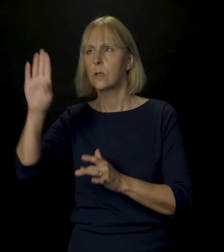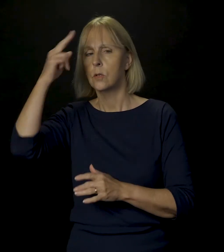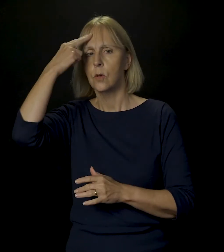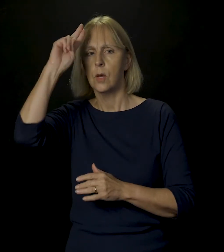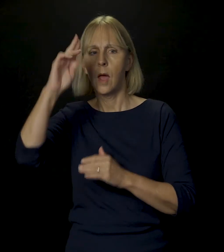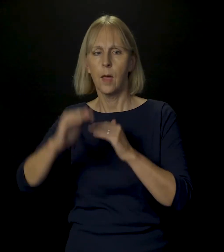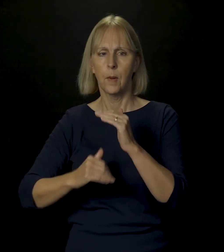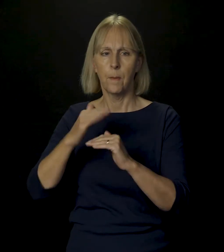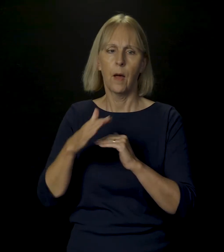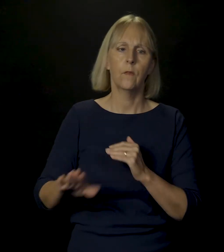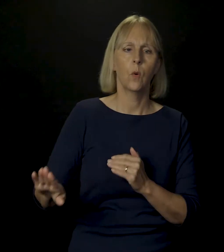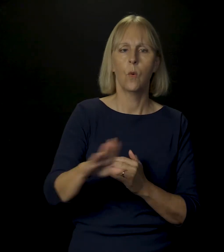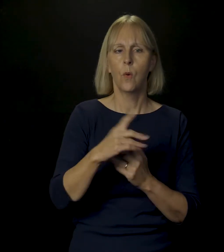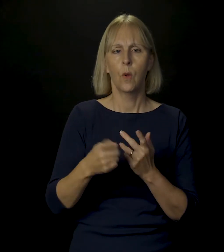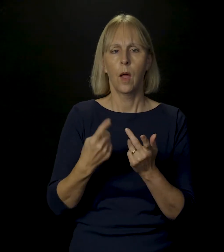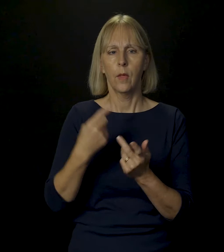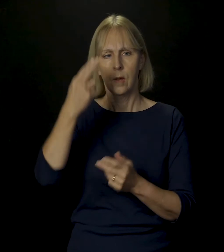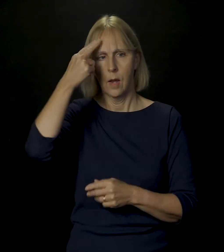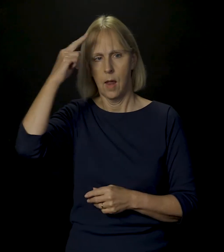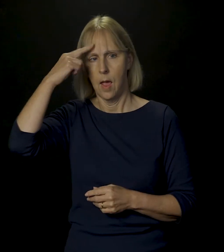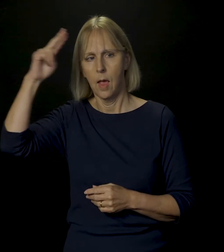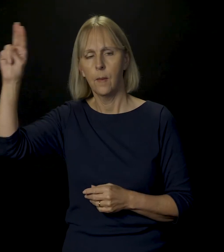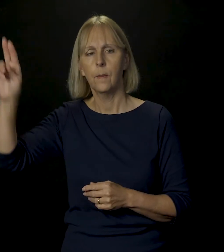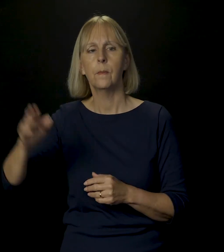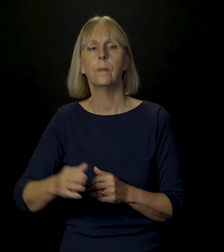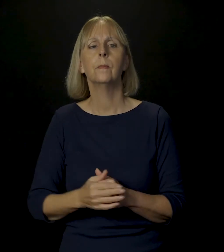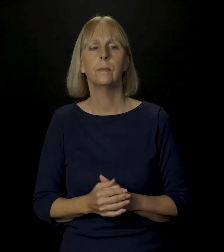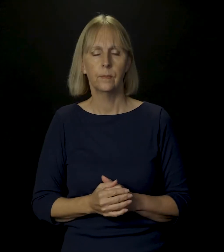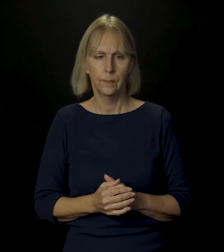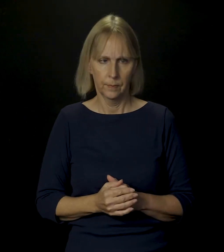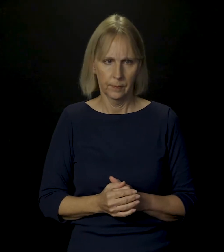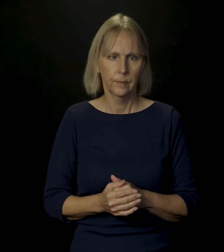Jesus The Name Above Every Other Name